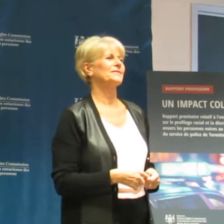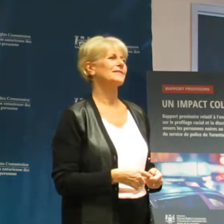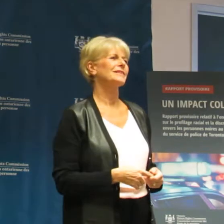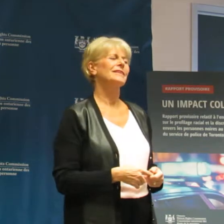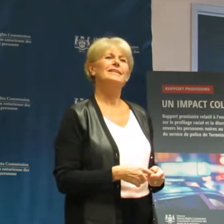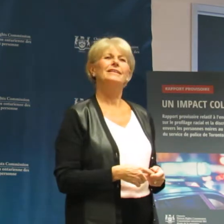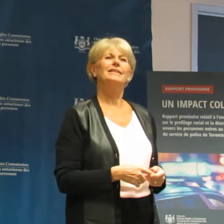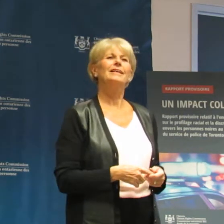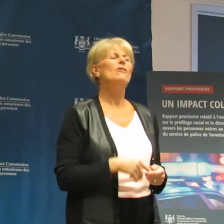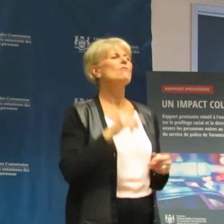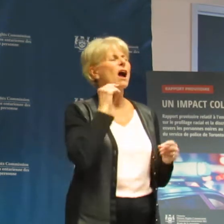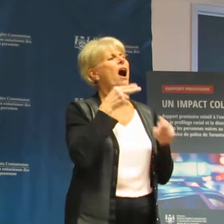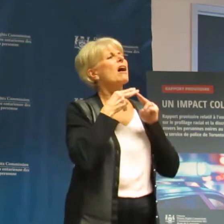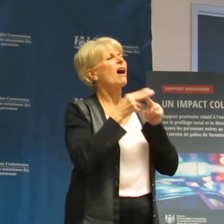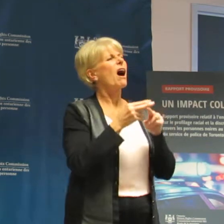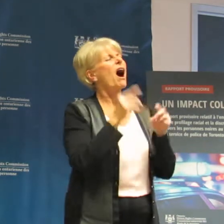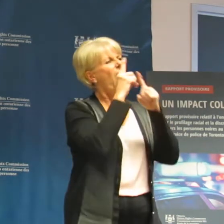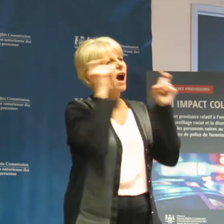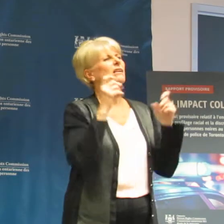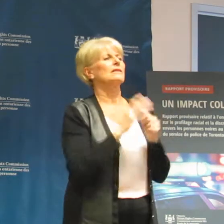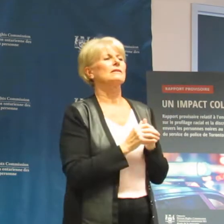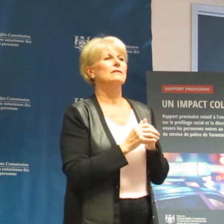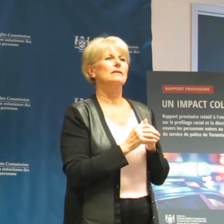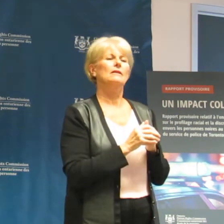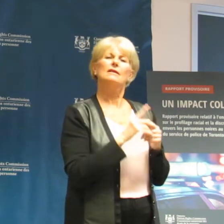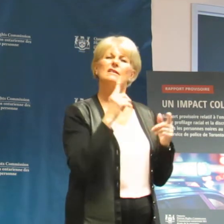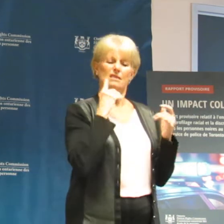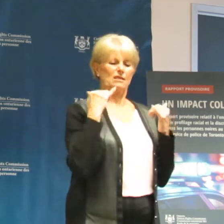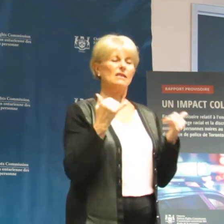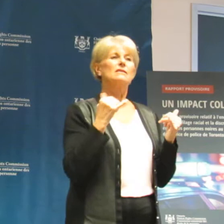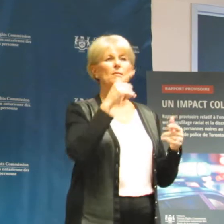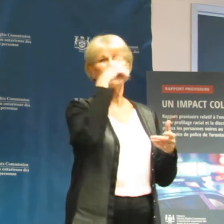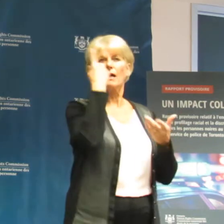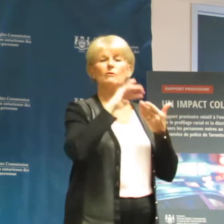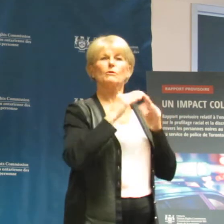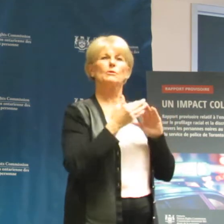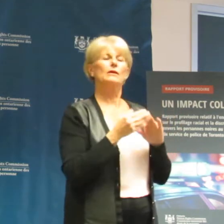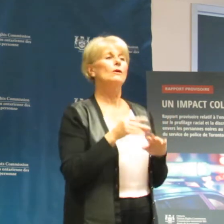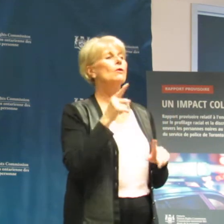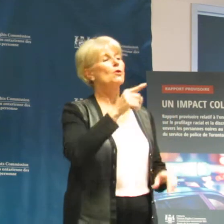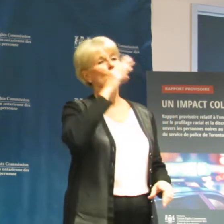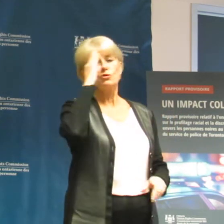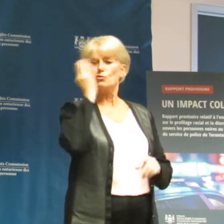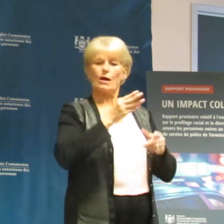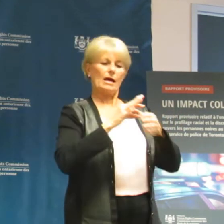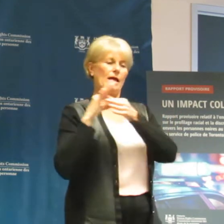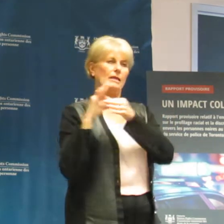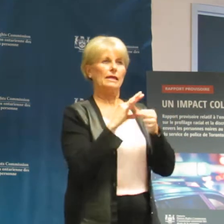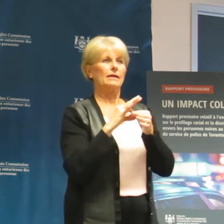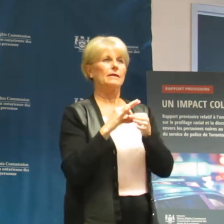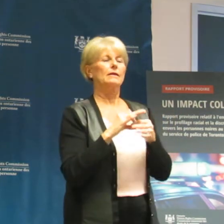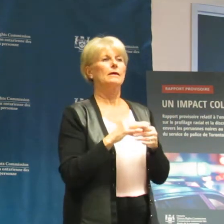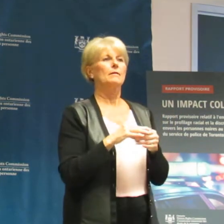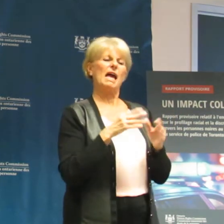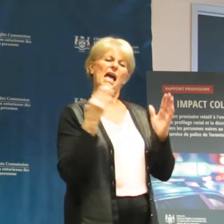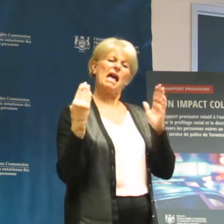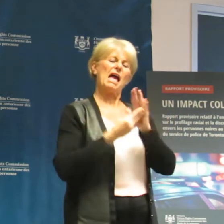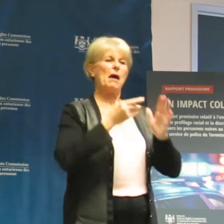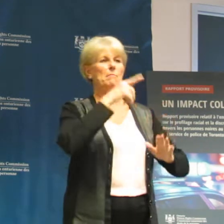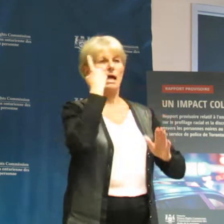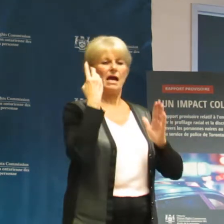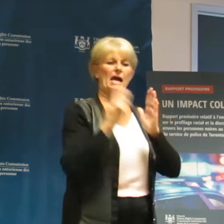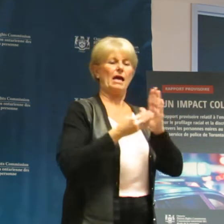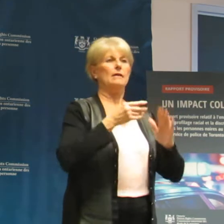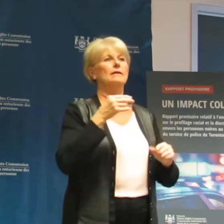The ugliness that continued exists in the Black community is directly linked to strong anti-black racism